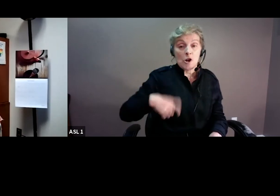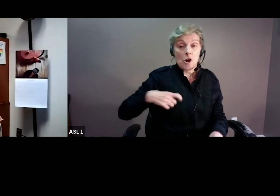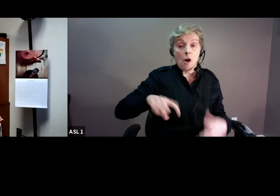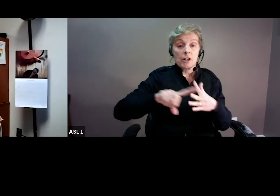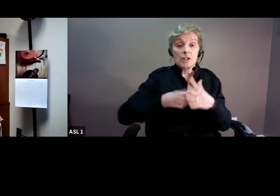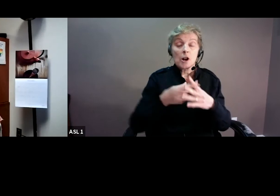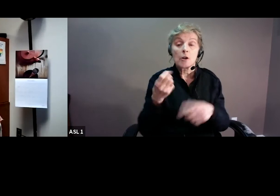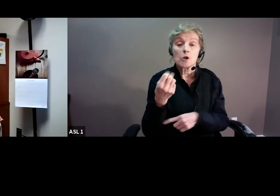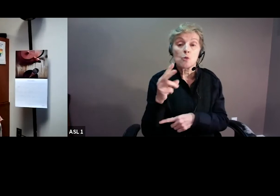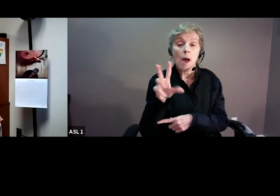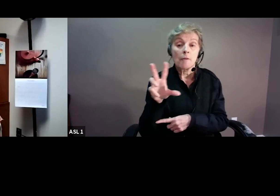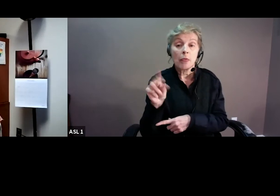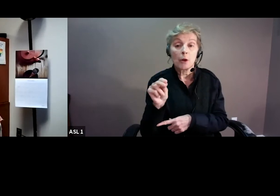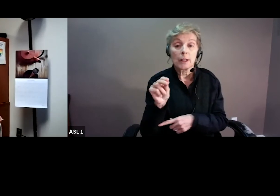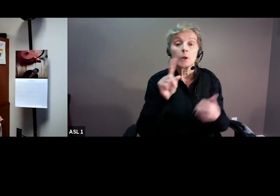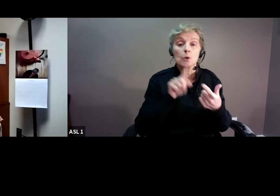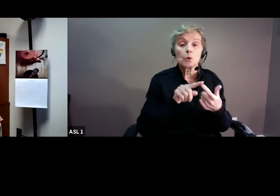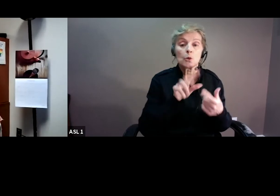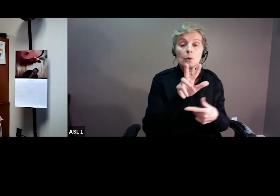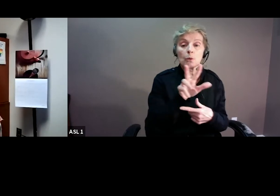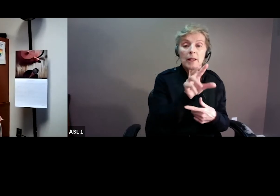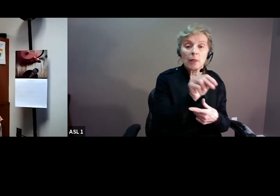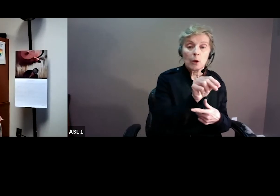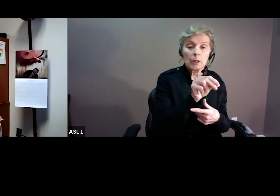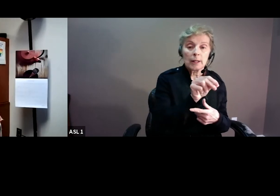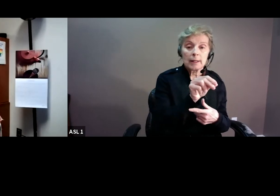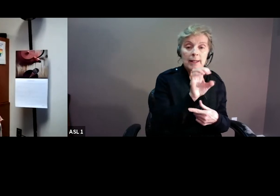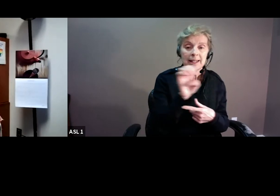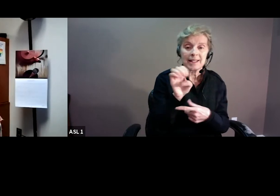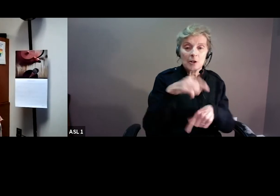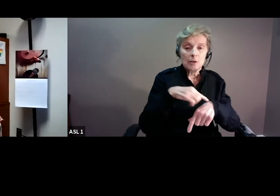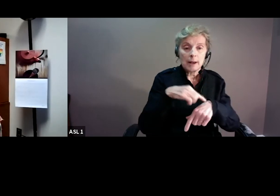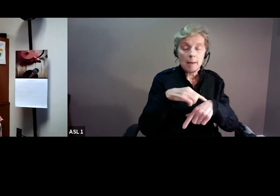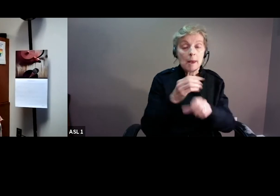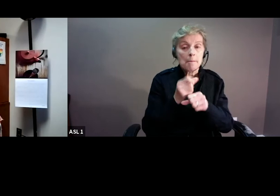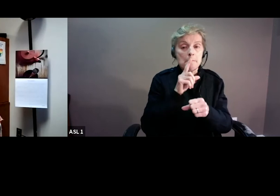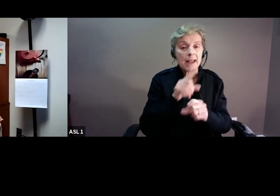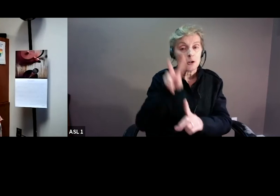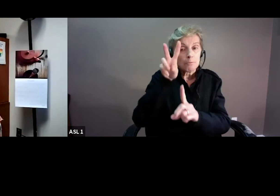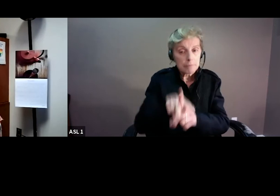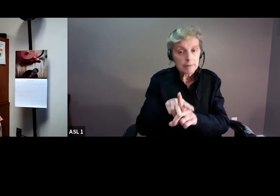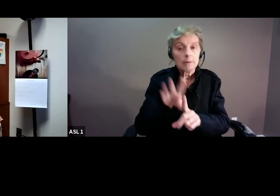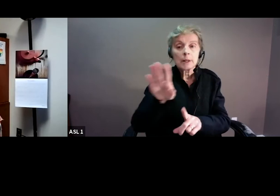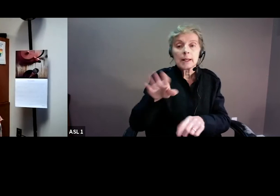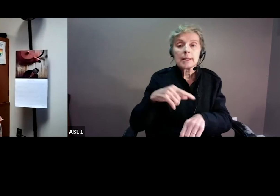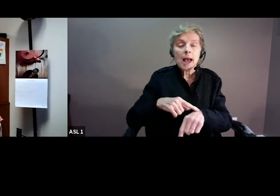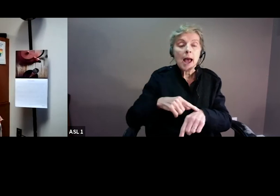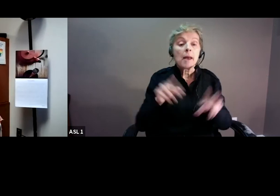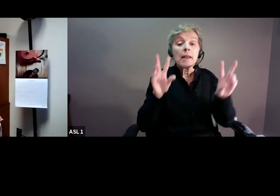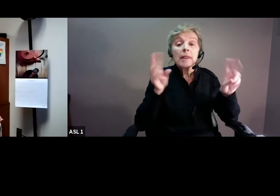12:30 to 3:30 Eastern. So make sure you mark that in your time as well, with the